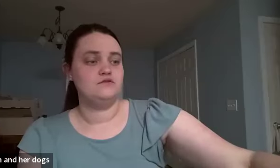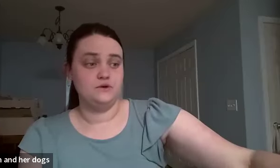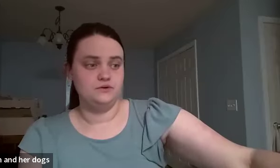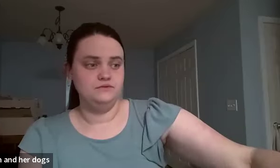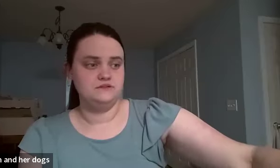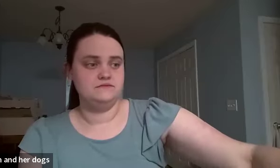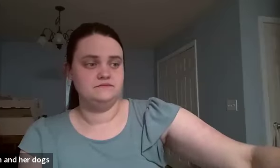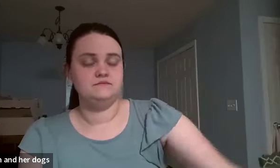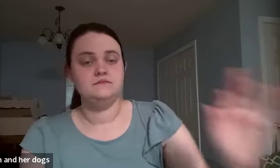Fruit.